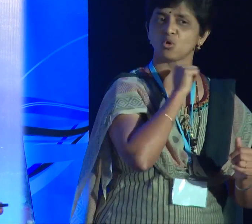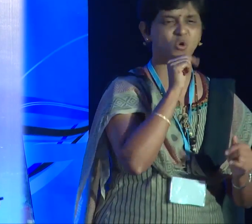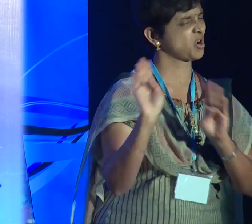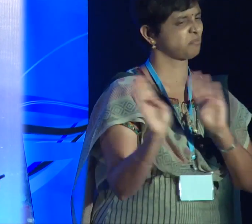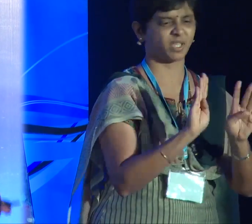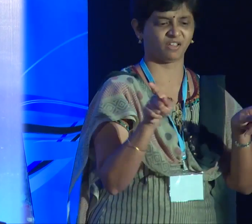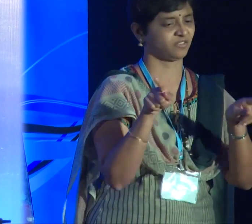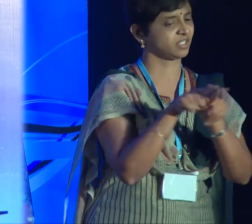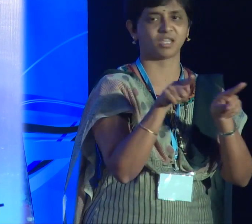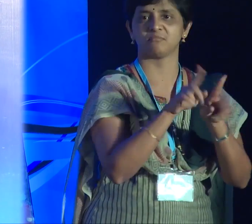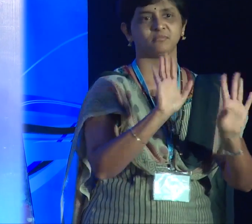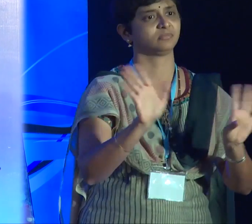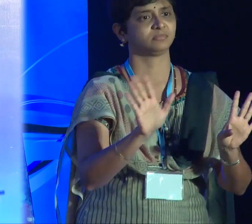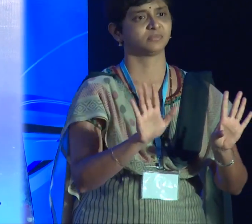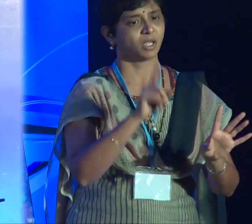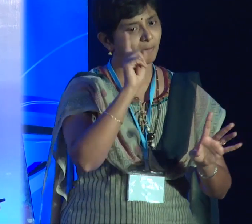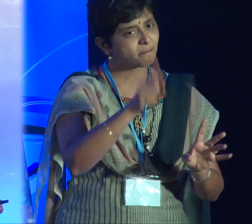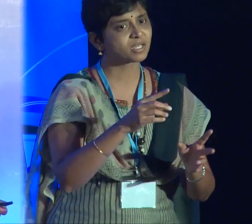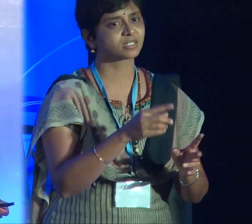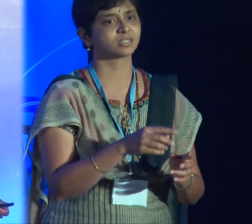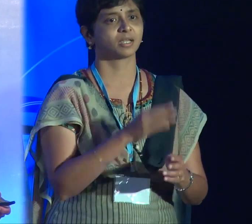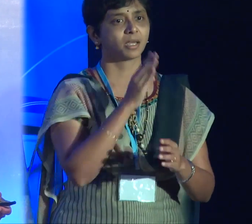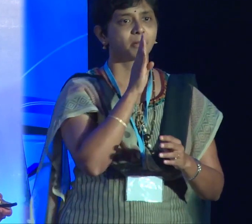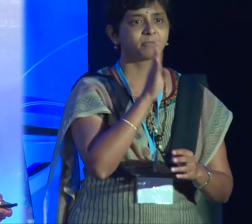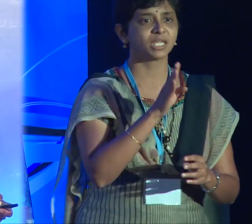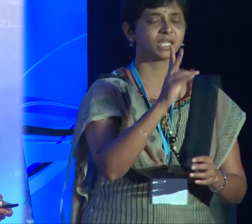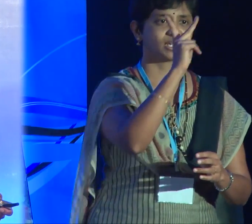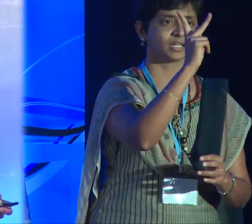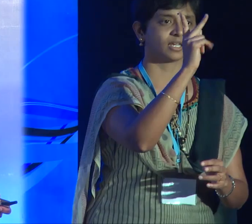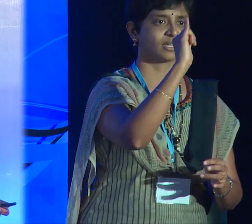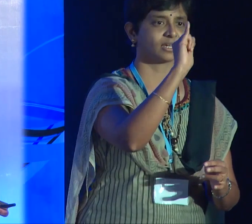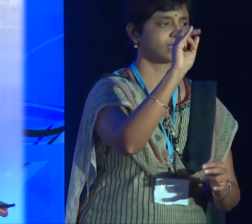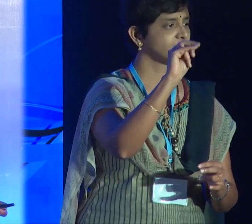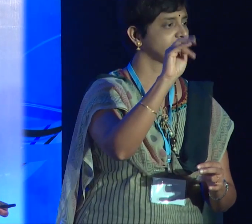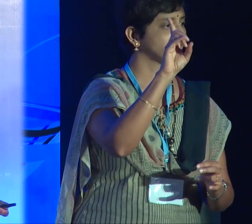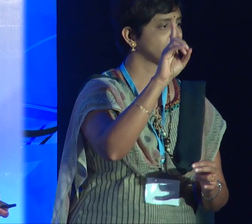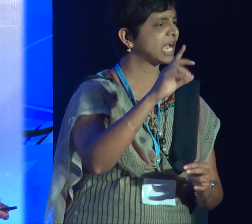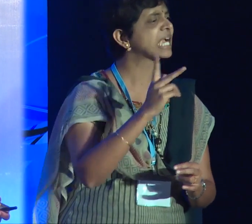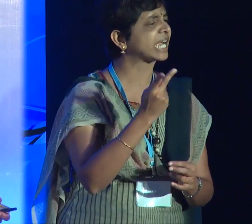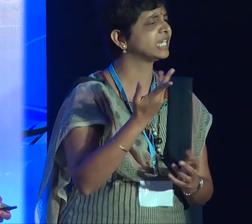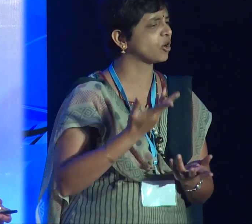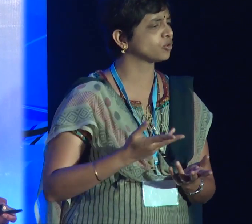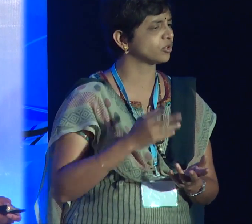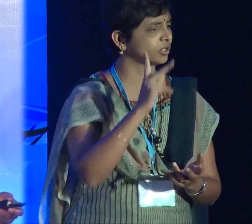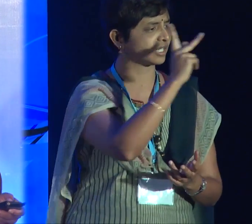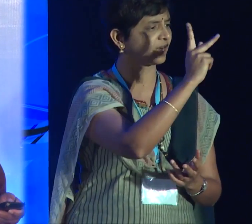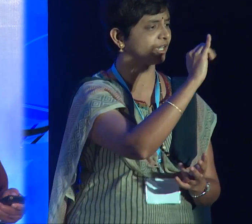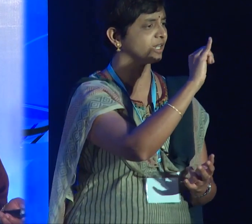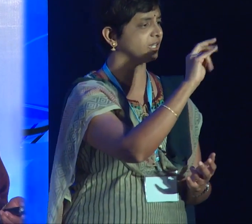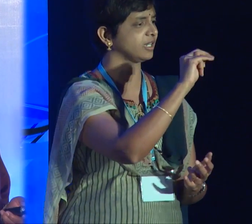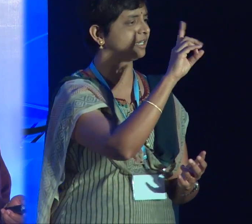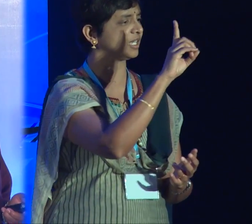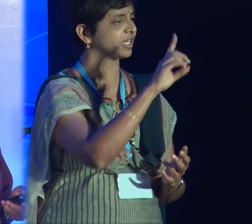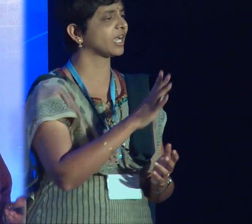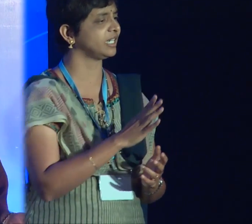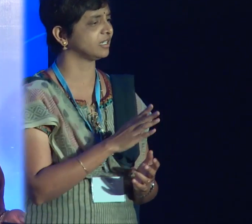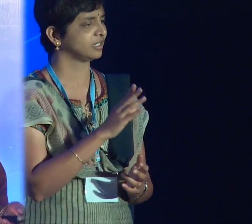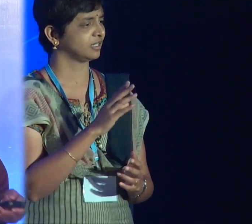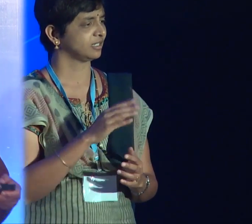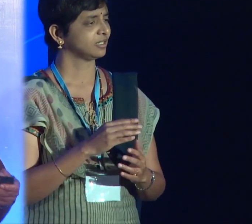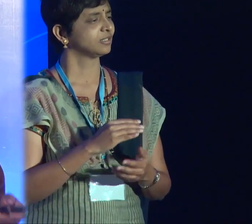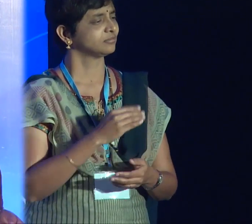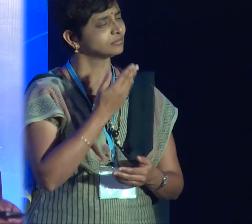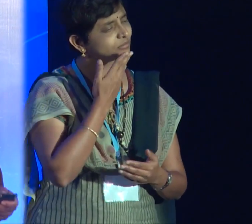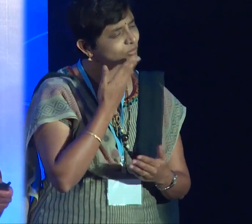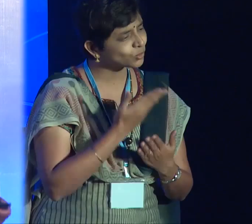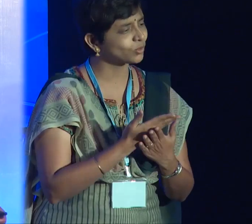Vinata's child is given a place in the cosmos. And this talks about what do we consider to